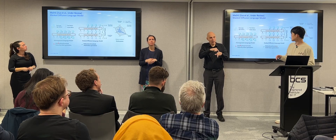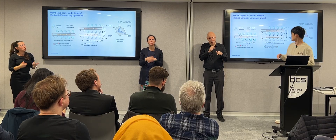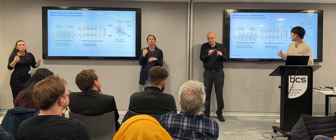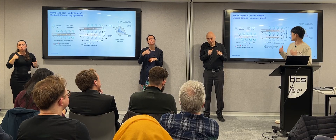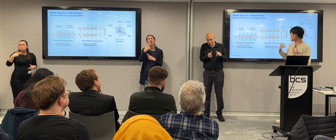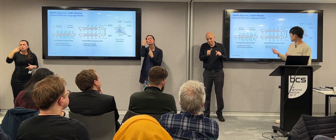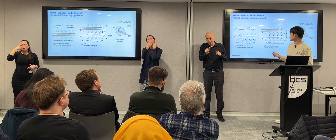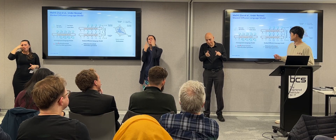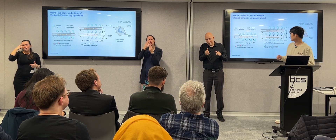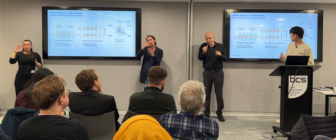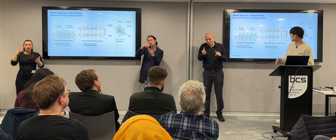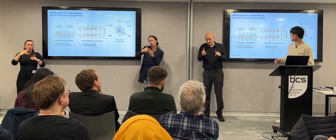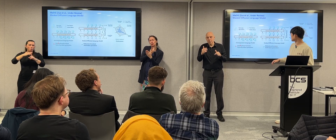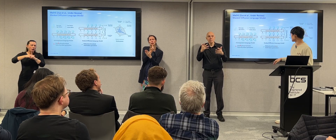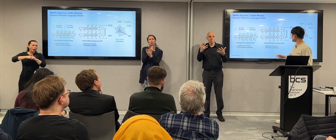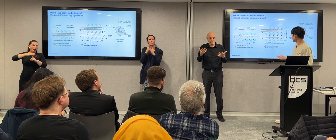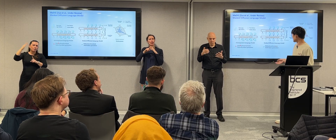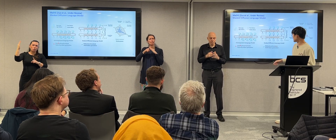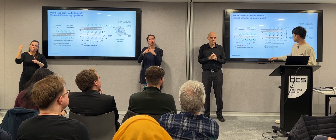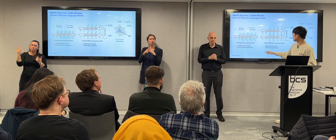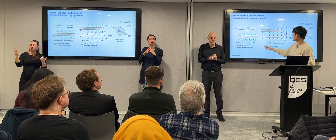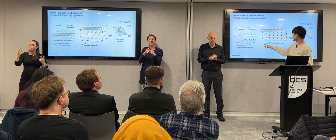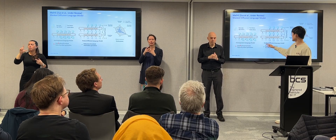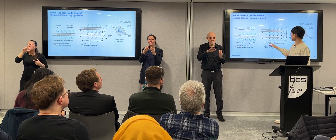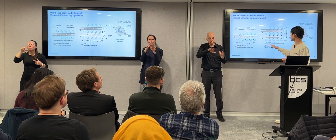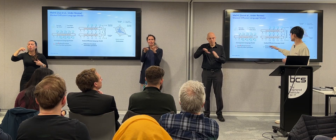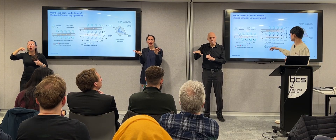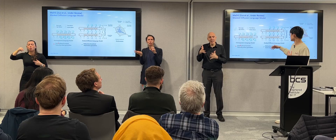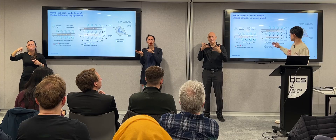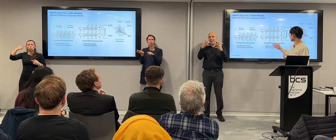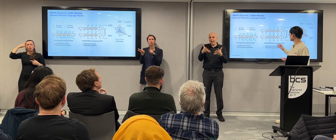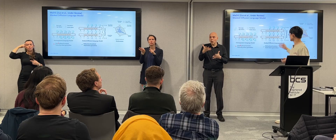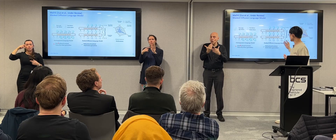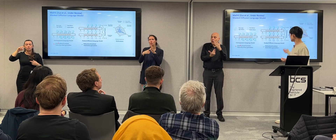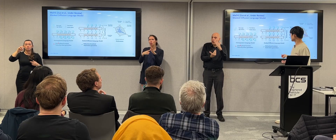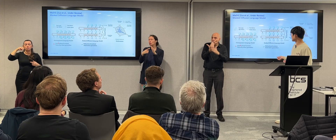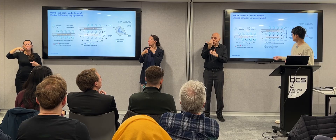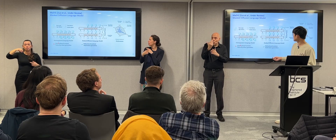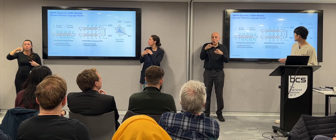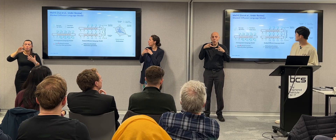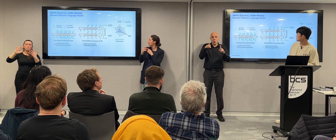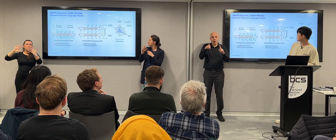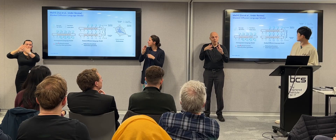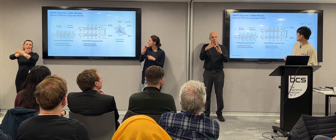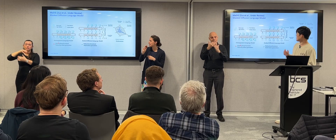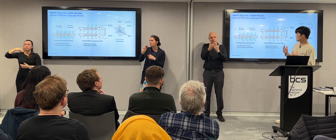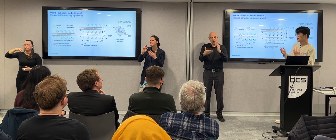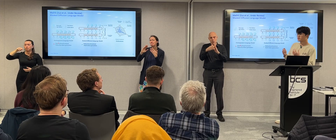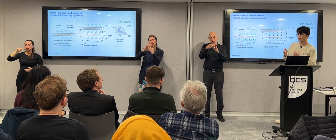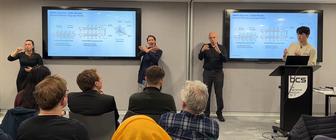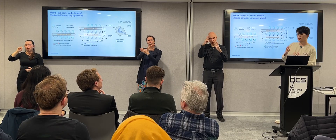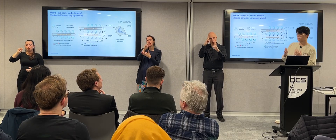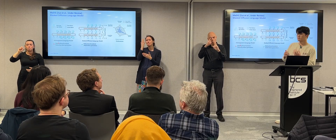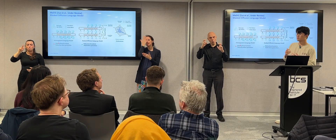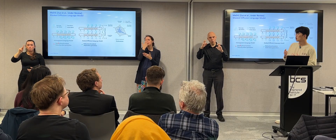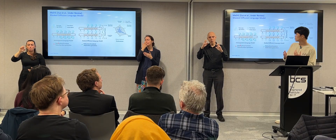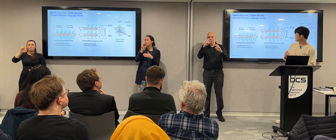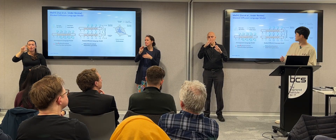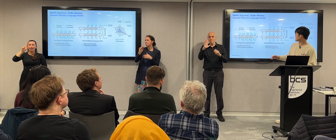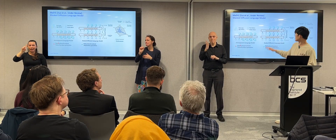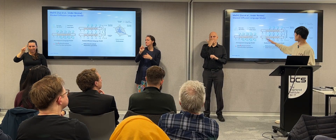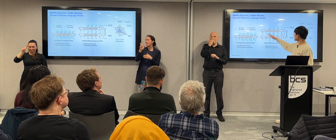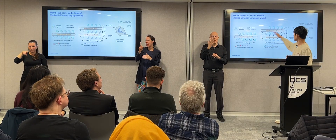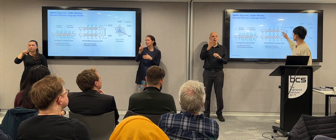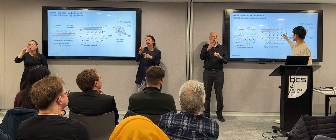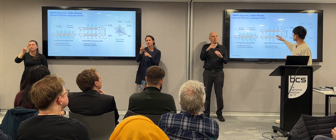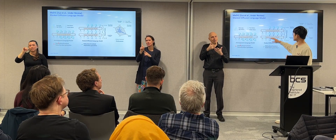new emerging language modeling paradigm called masked diffusion language model. It models